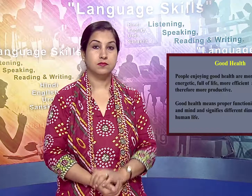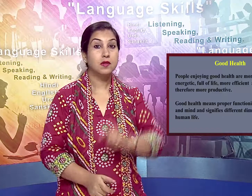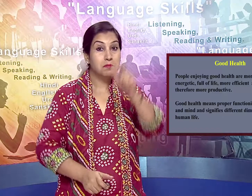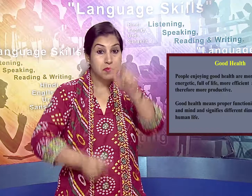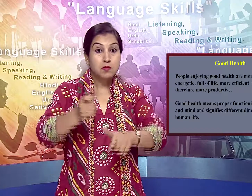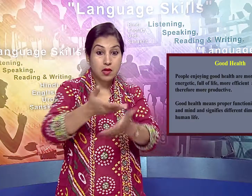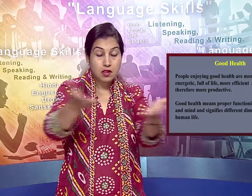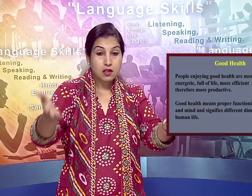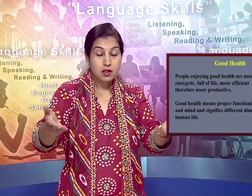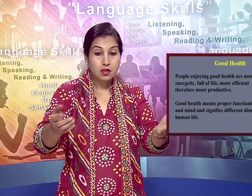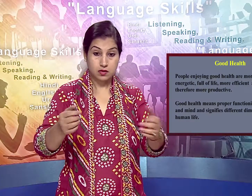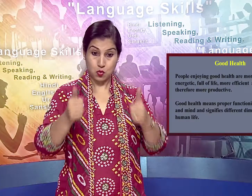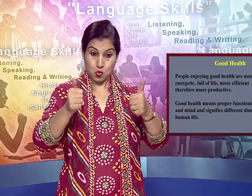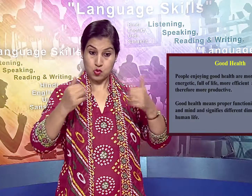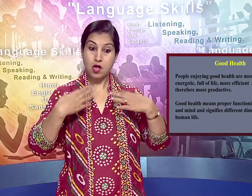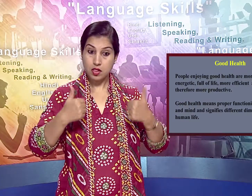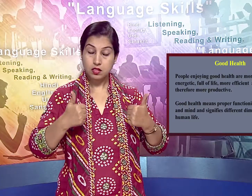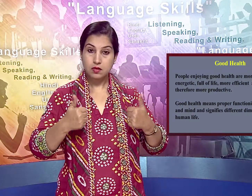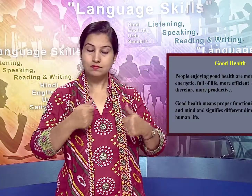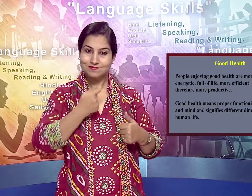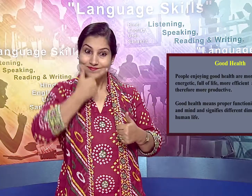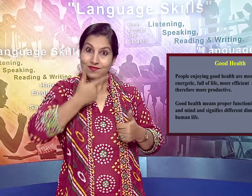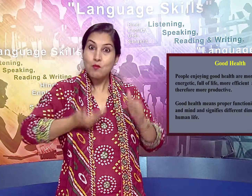People enjoying good health are more cheerful,